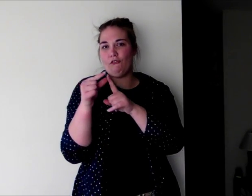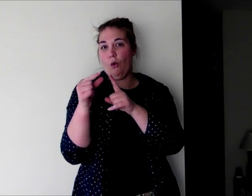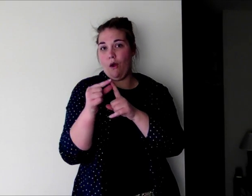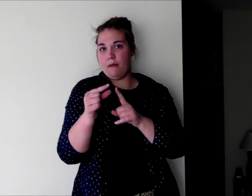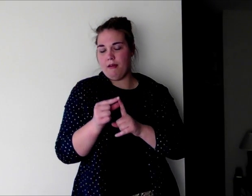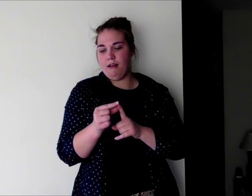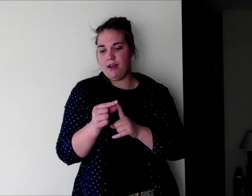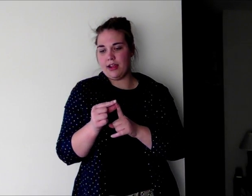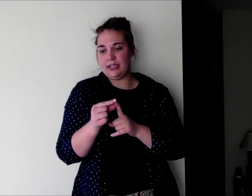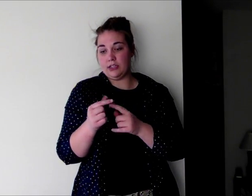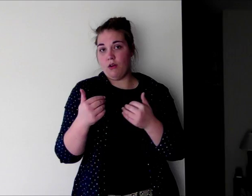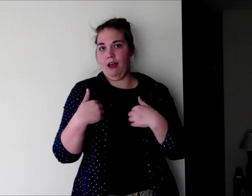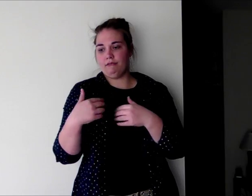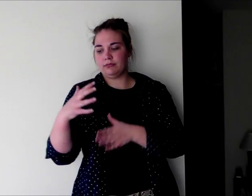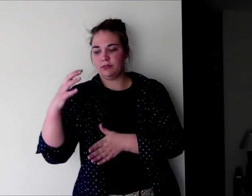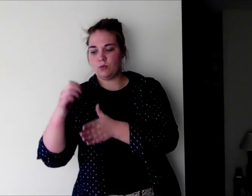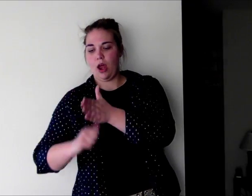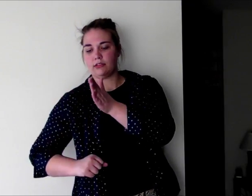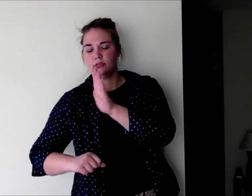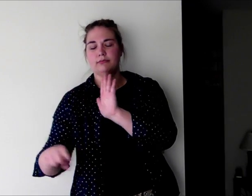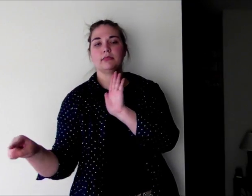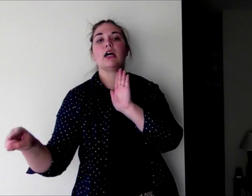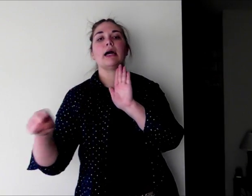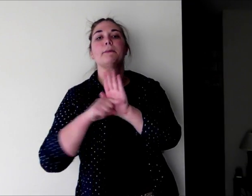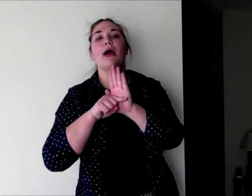So some other vocabulary, you have subtract